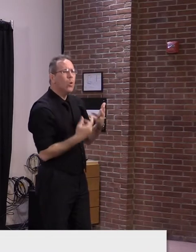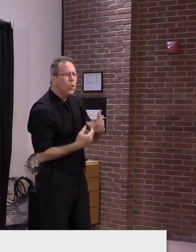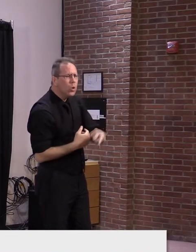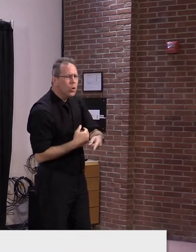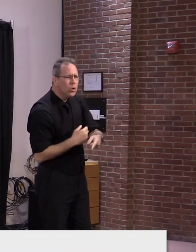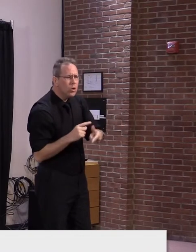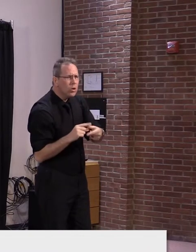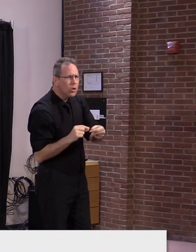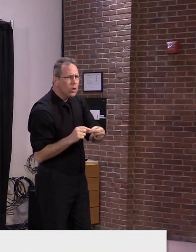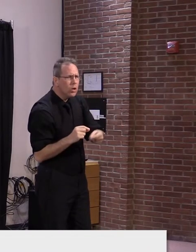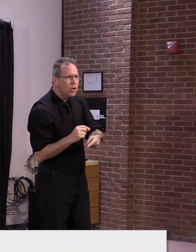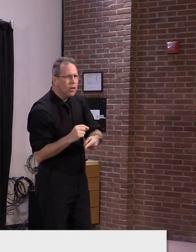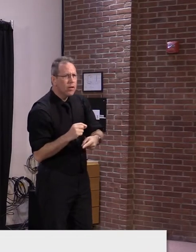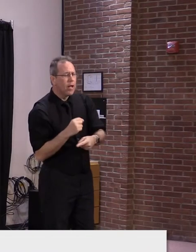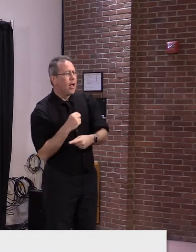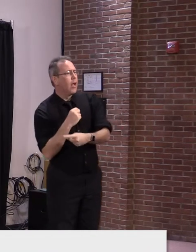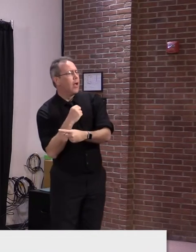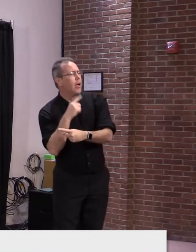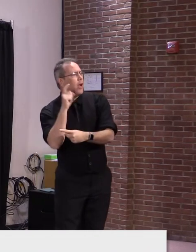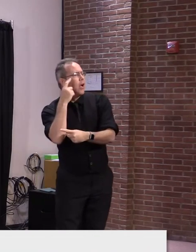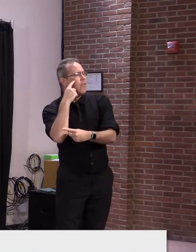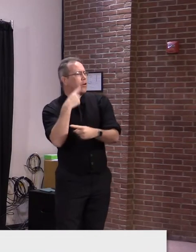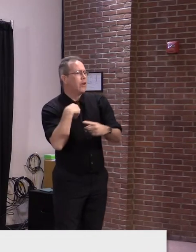I have not seen H606.